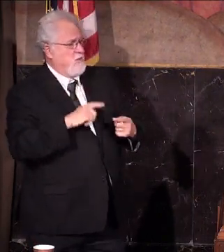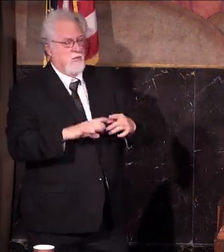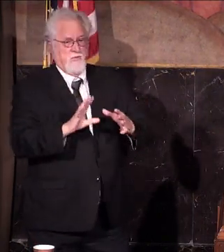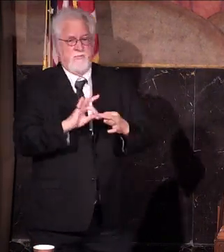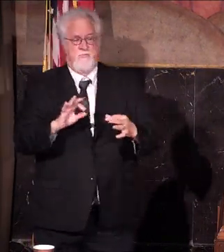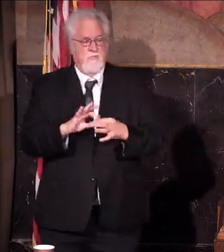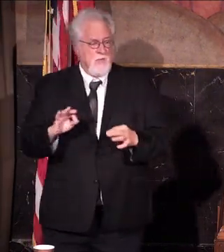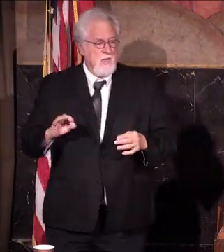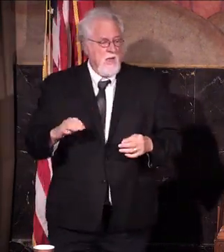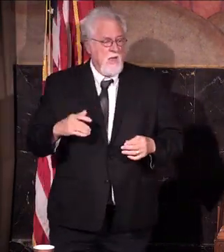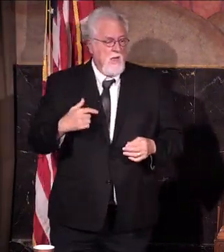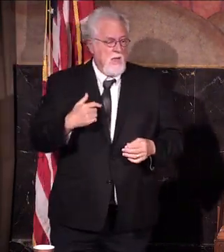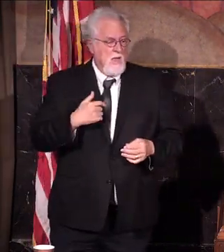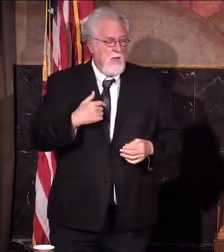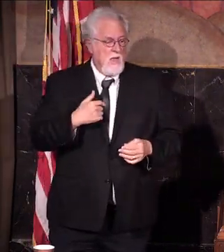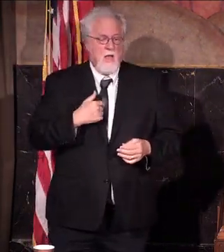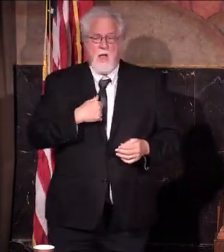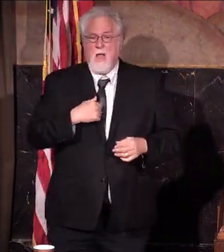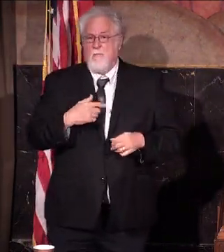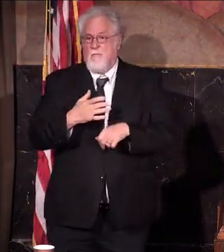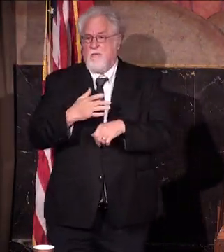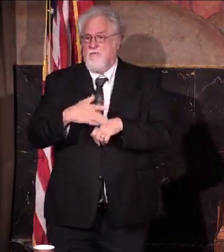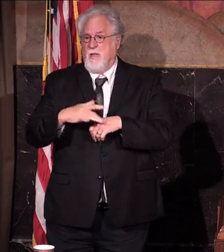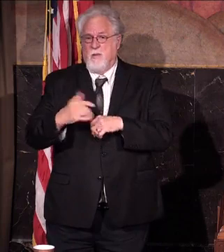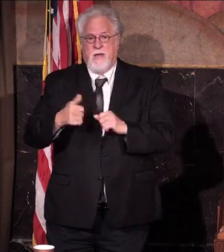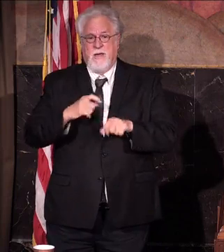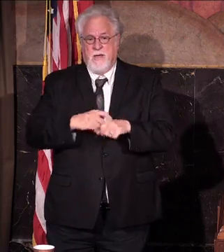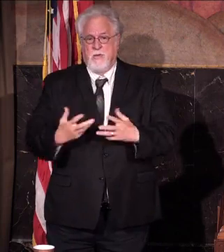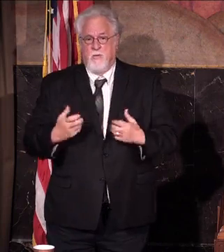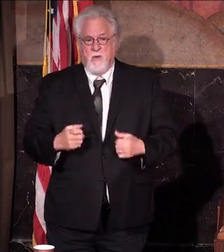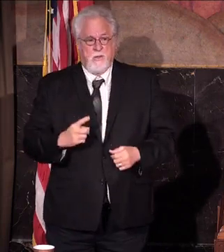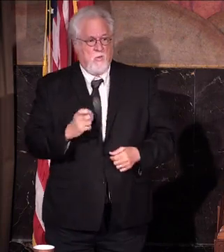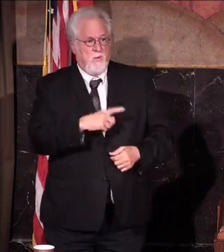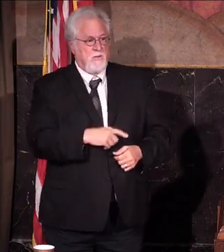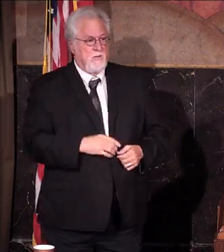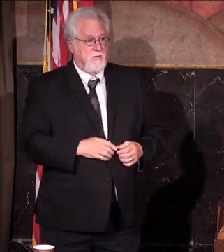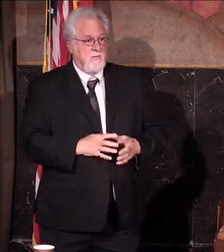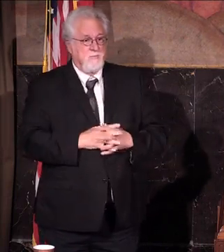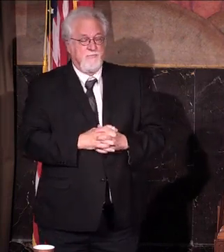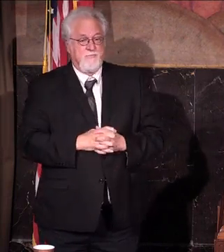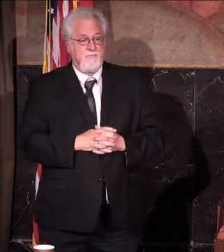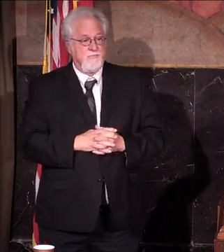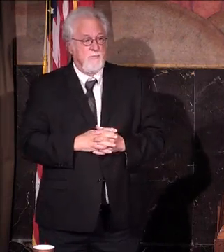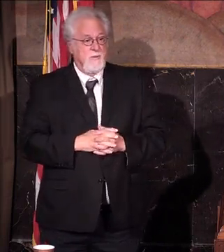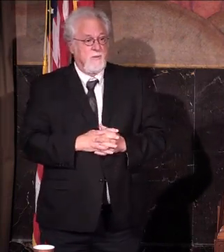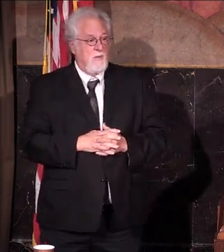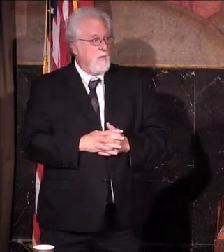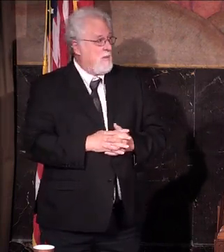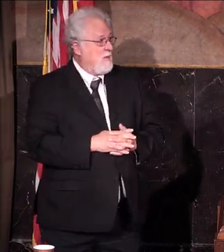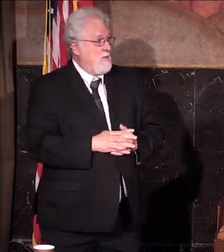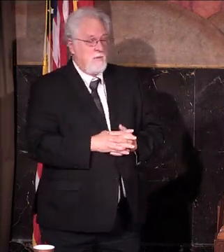these comments, and I'm available anytime y'all want questions. Hopefully I can answer them.